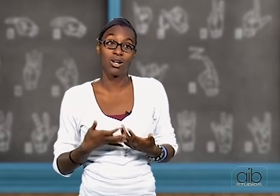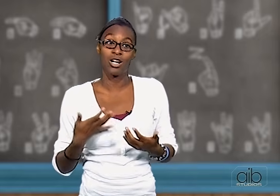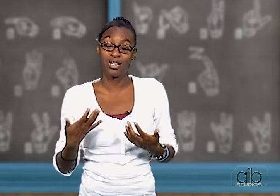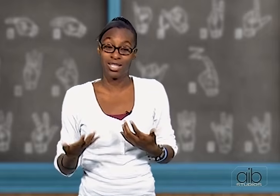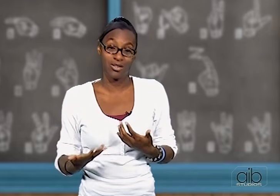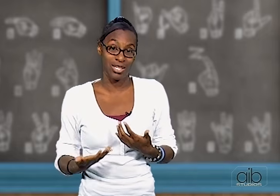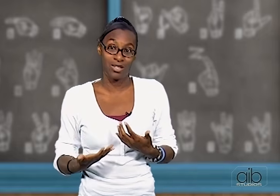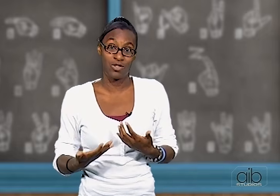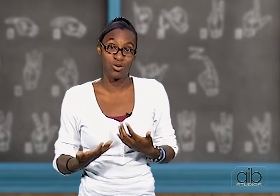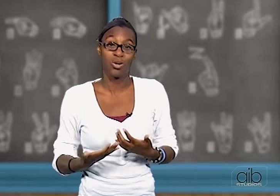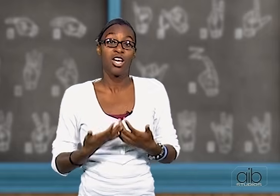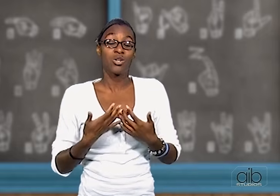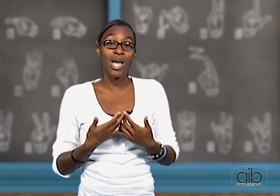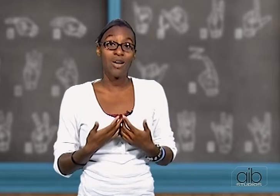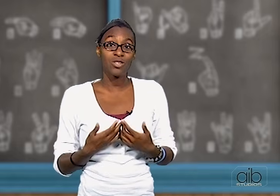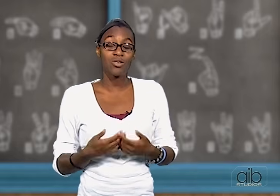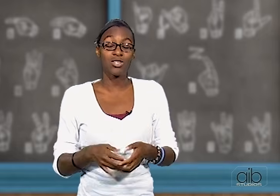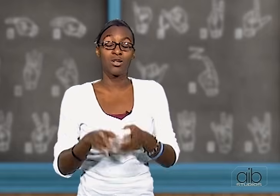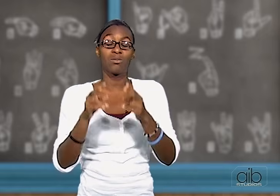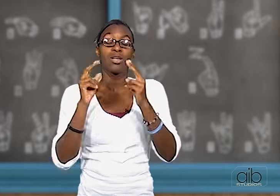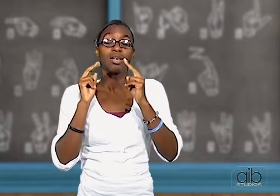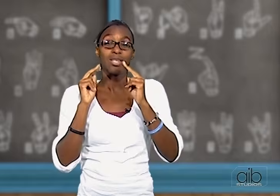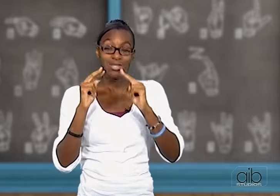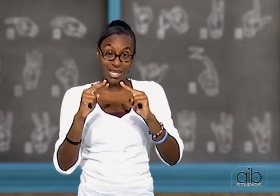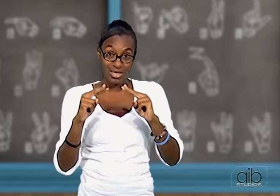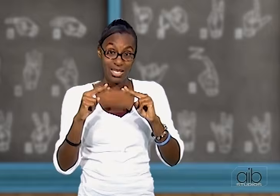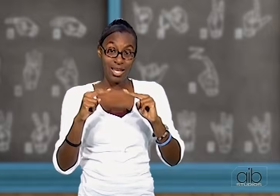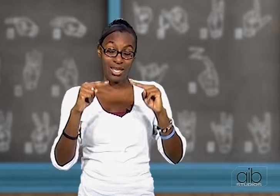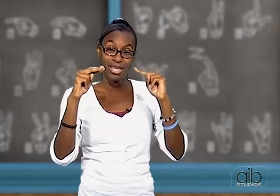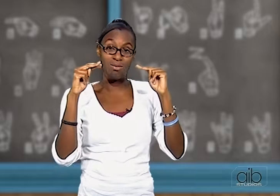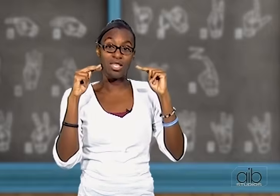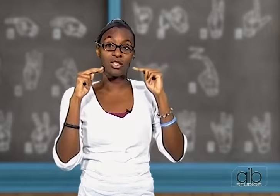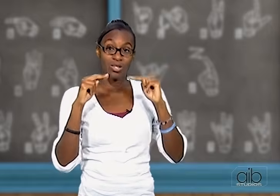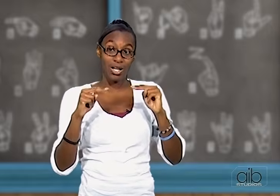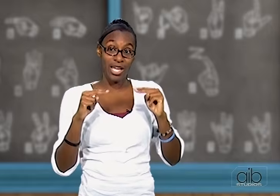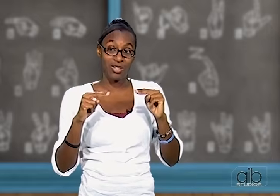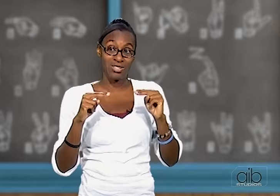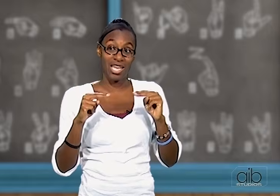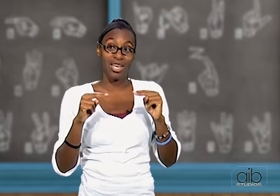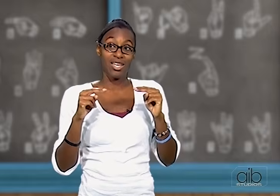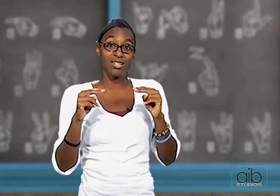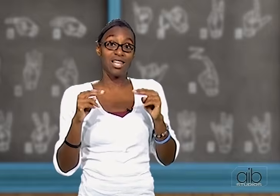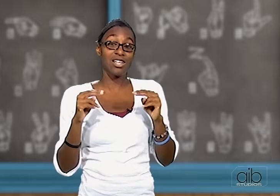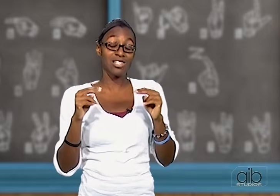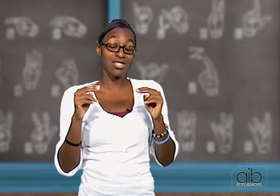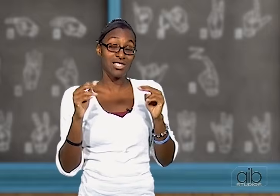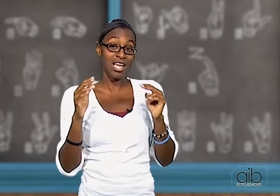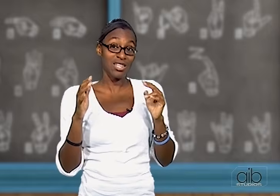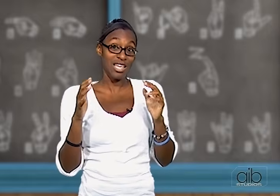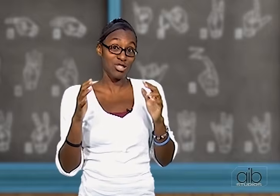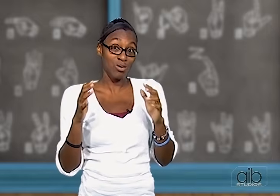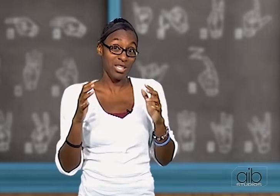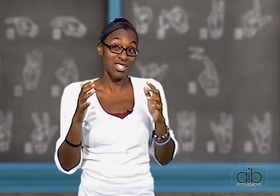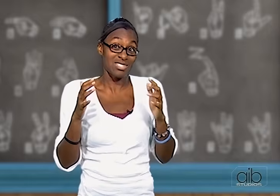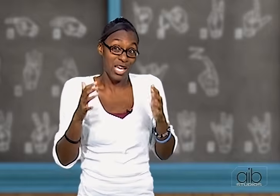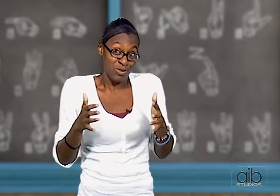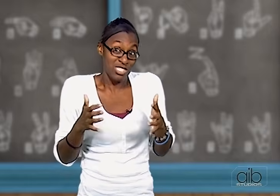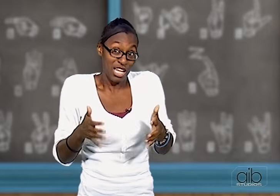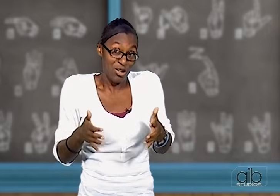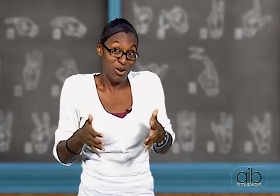hard hearing individual. You have to look them dead in the eye and make good eye contact. Not like do like a death stare on